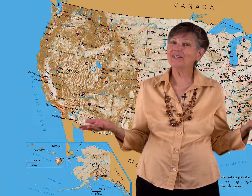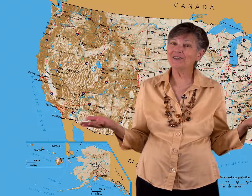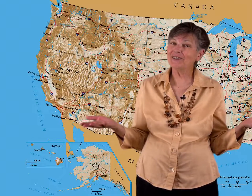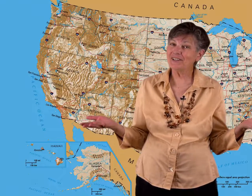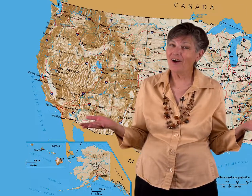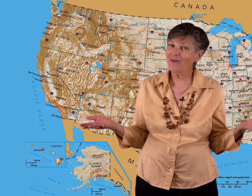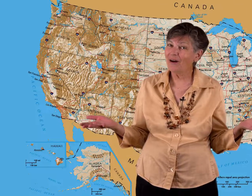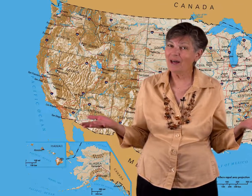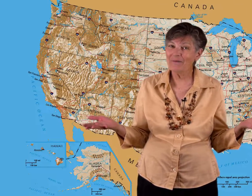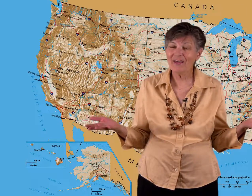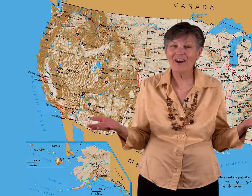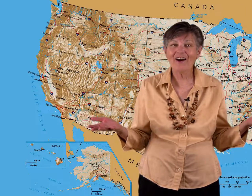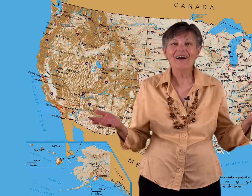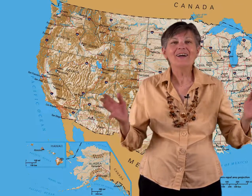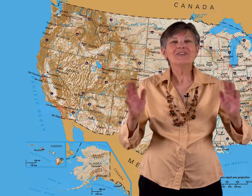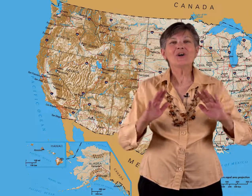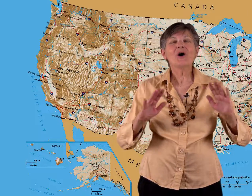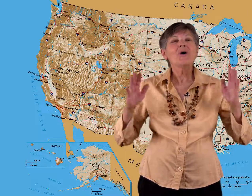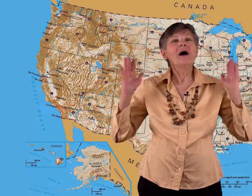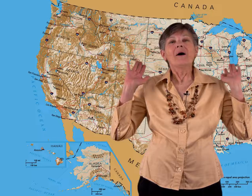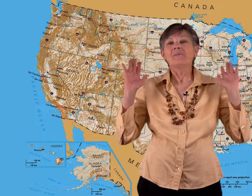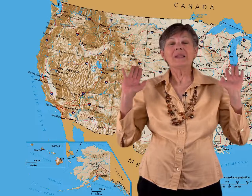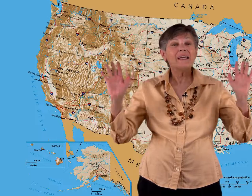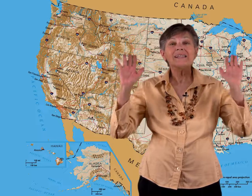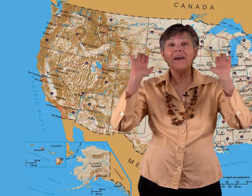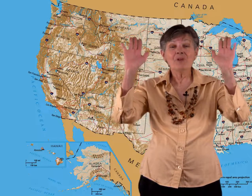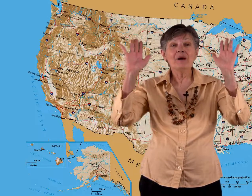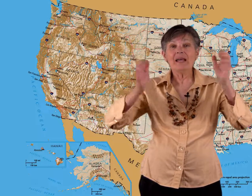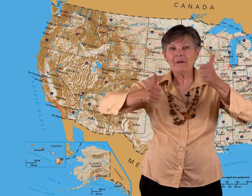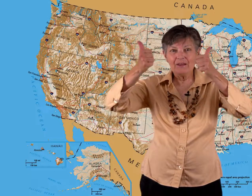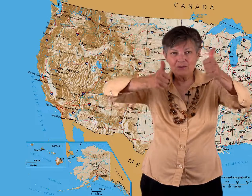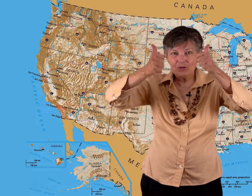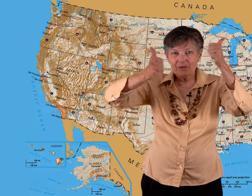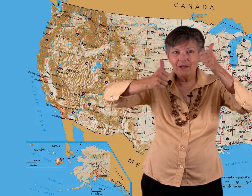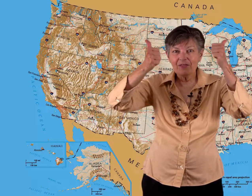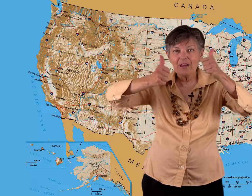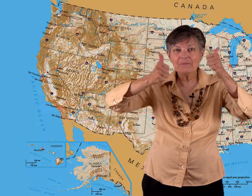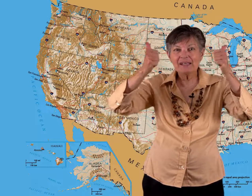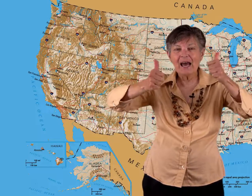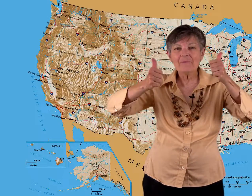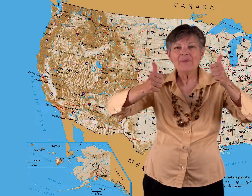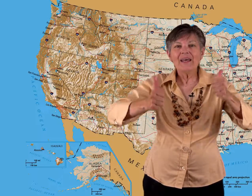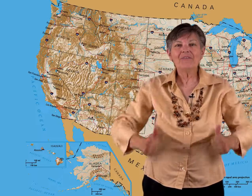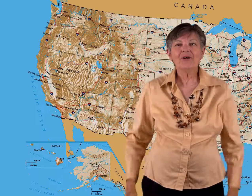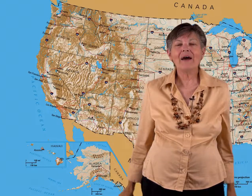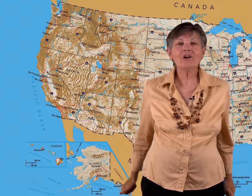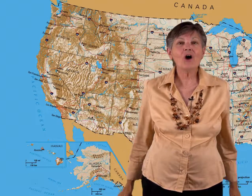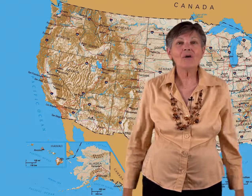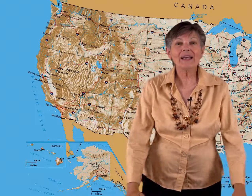this song while I'm there. So please, everybody, do give me a thumbs up. If you haven't already yet